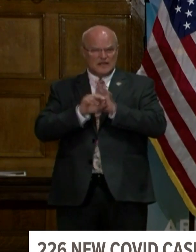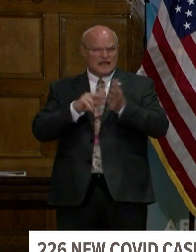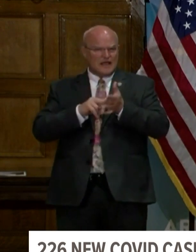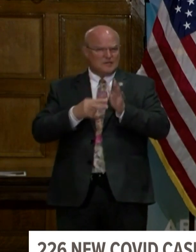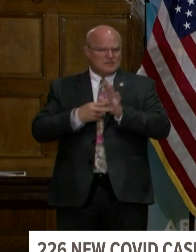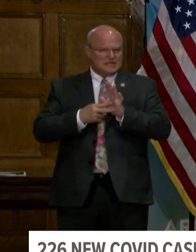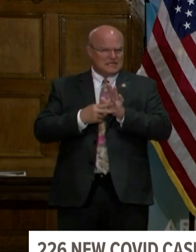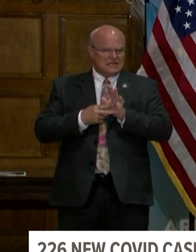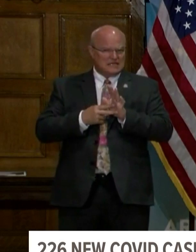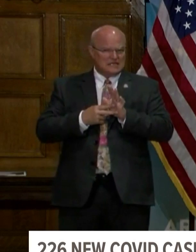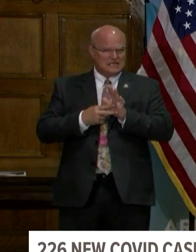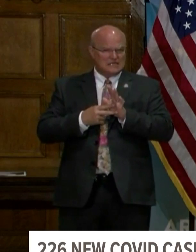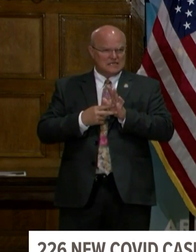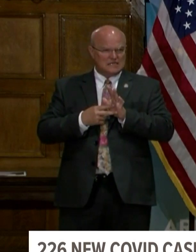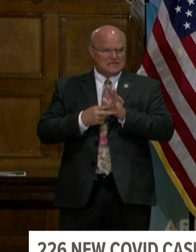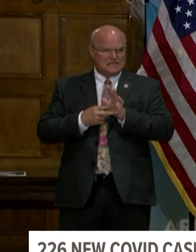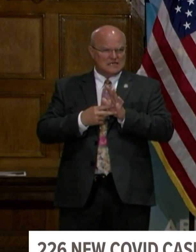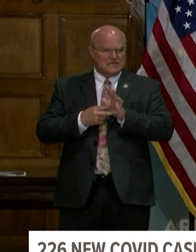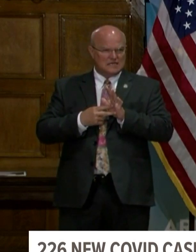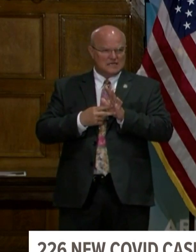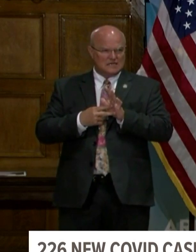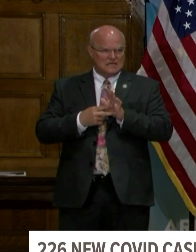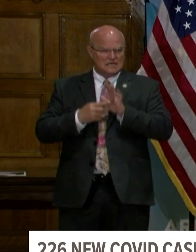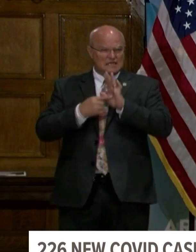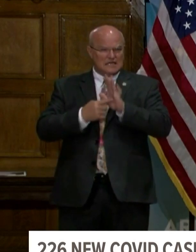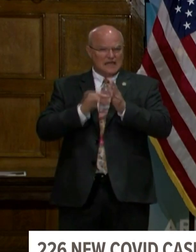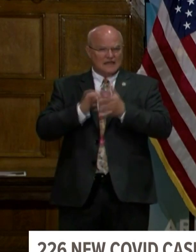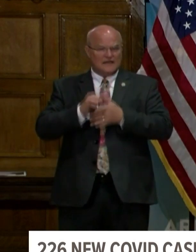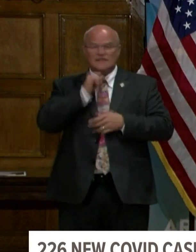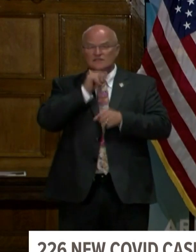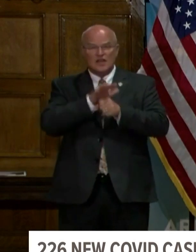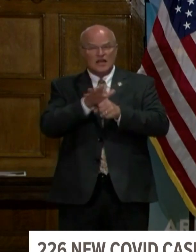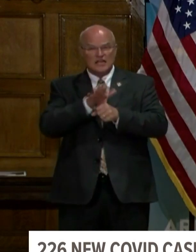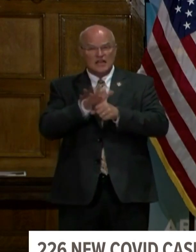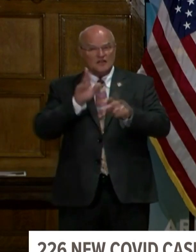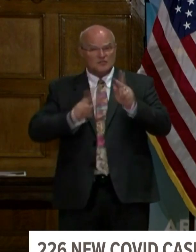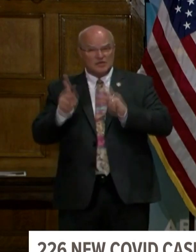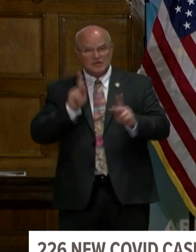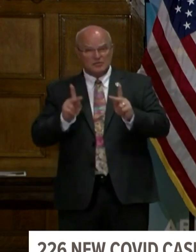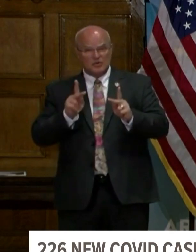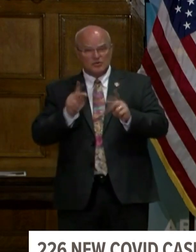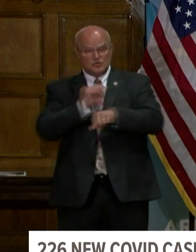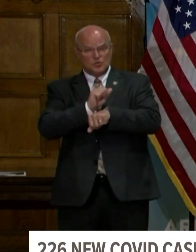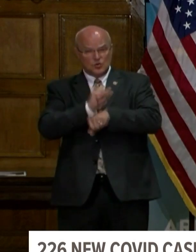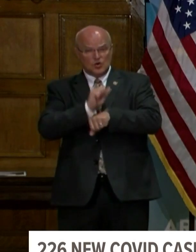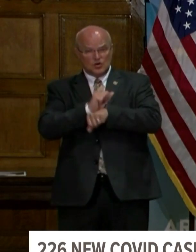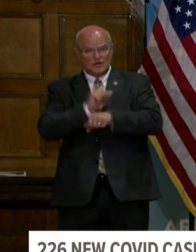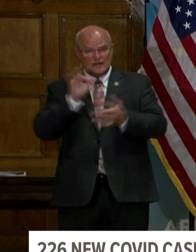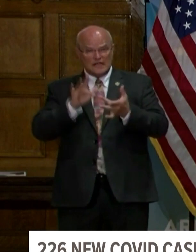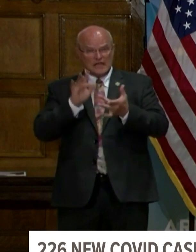that mean, is that an indication that there's not enough people?